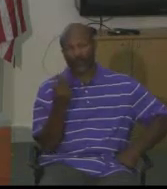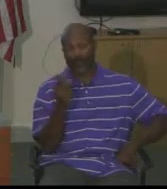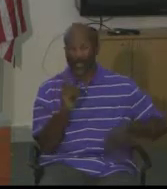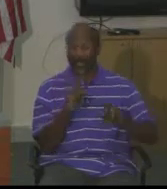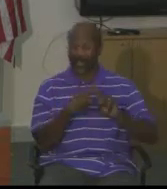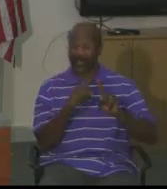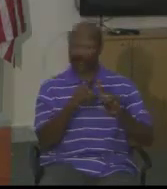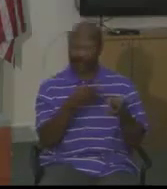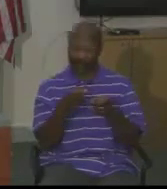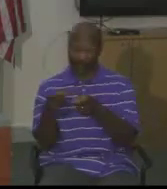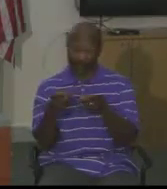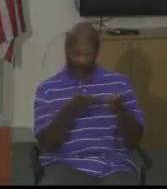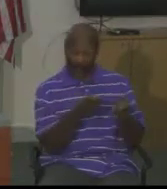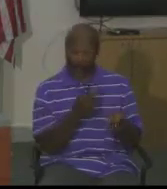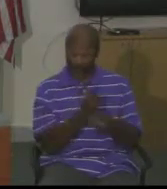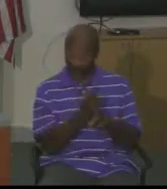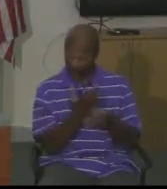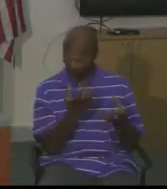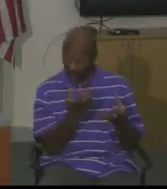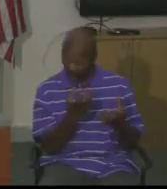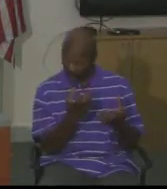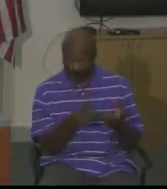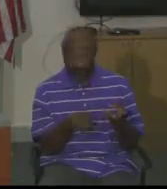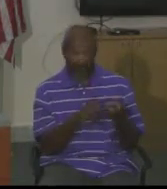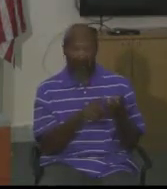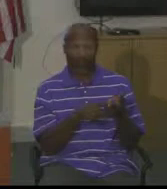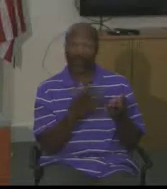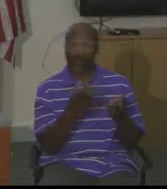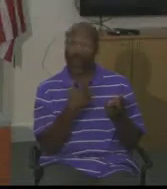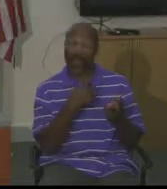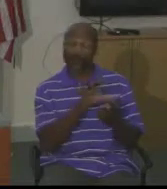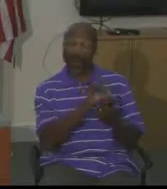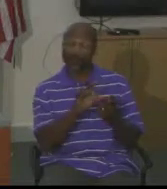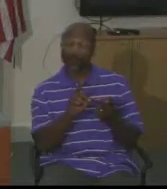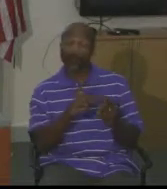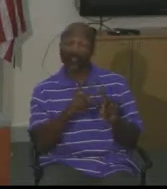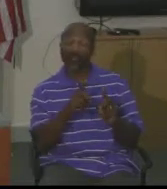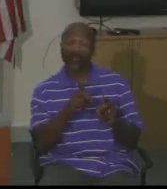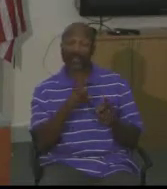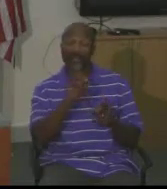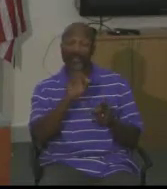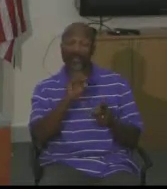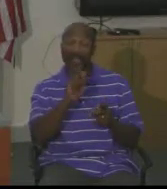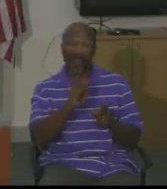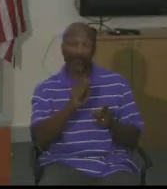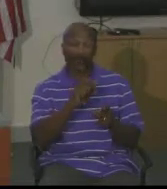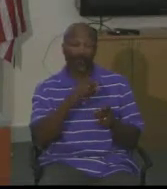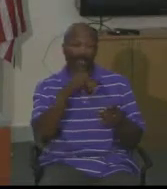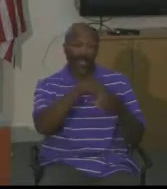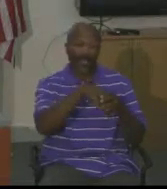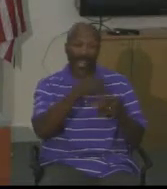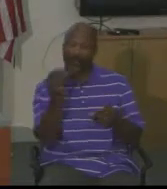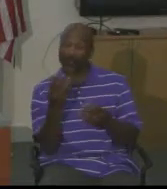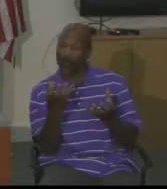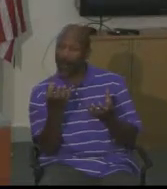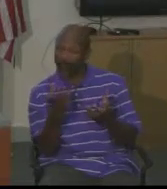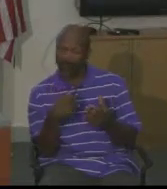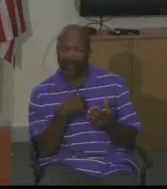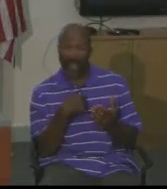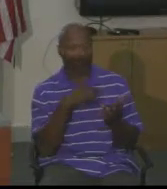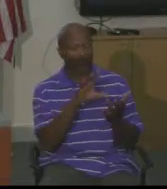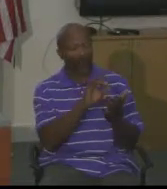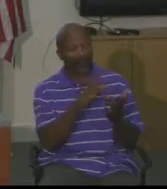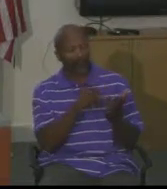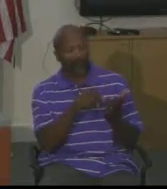of operation. We wanted to have the option for different data lists. We wanted to have the option